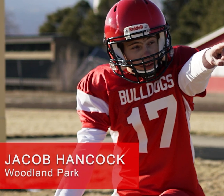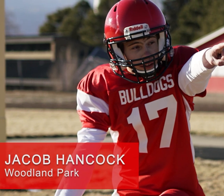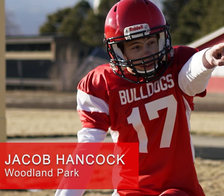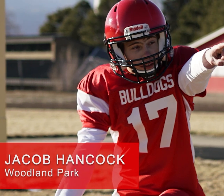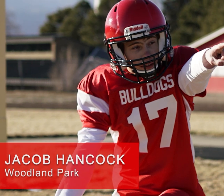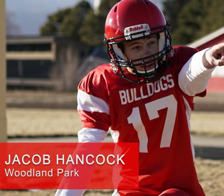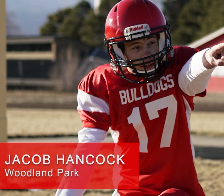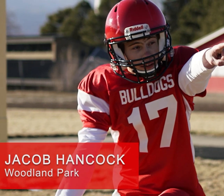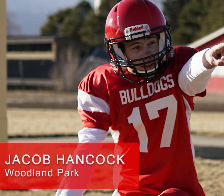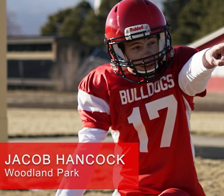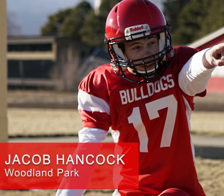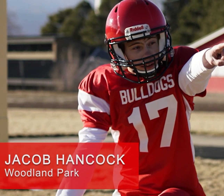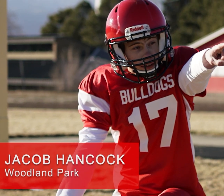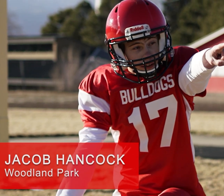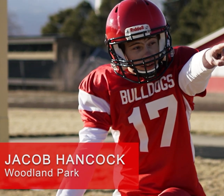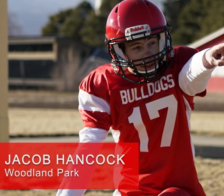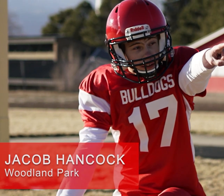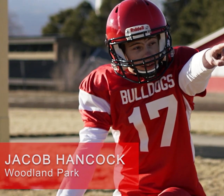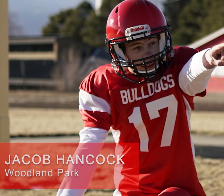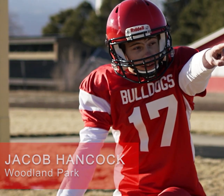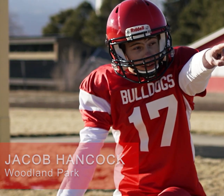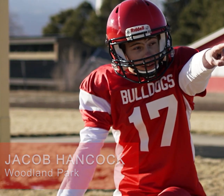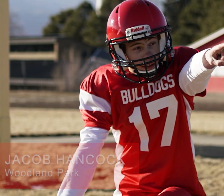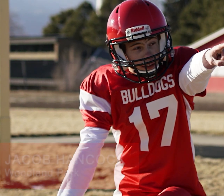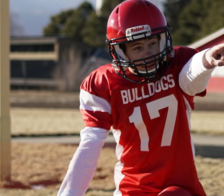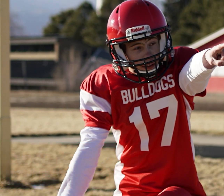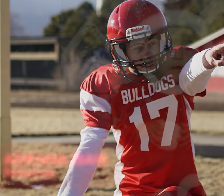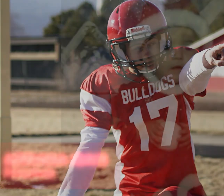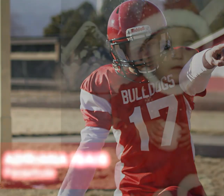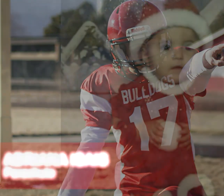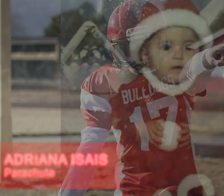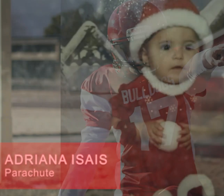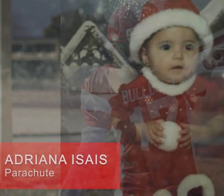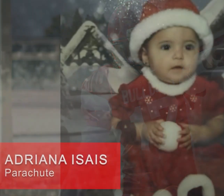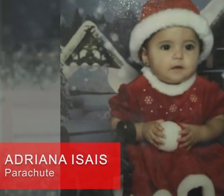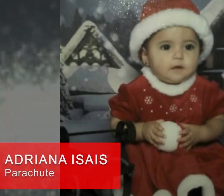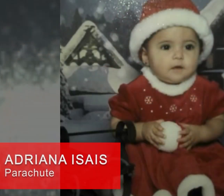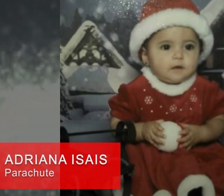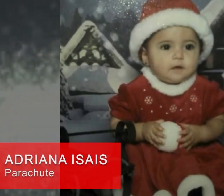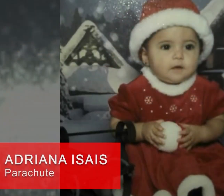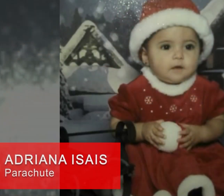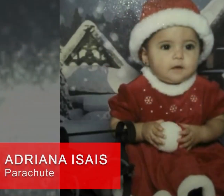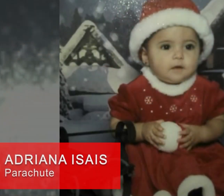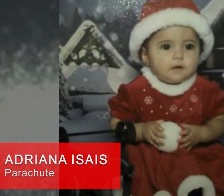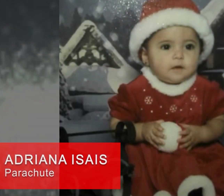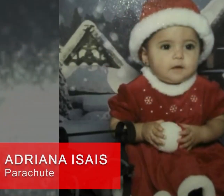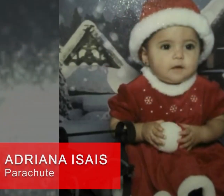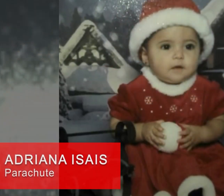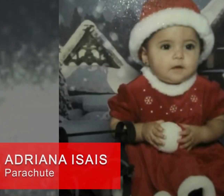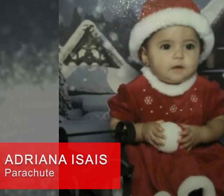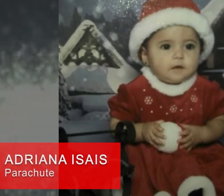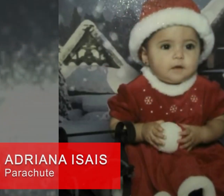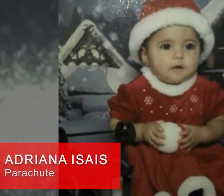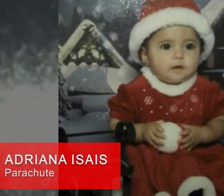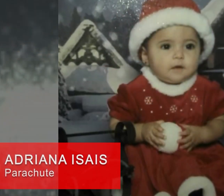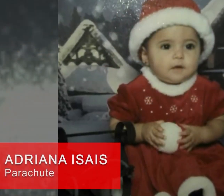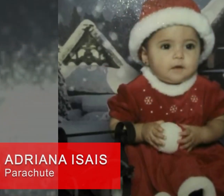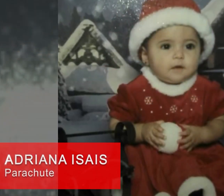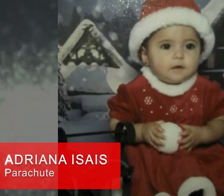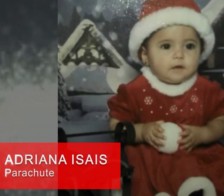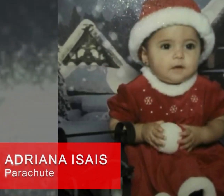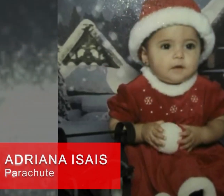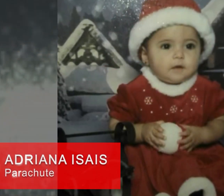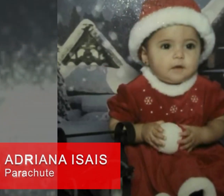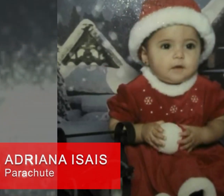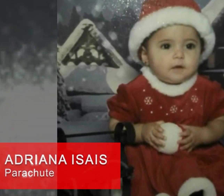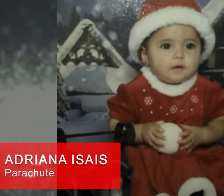uniform and helmet on the football field pointing off into the distance. Adriana Isis, Parachute. Baby picture of Adriana